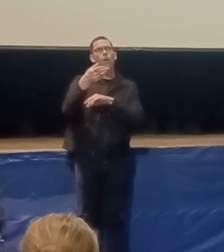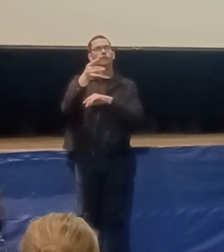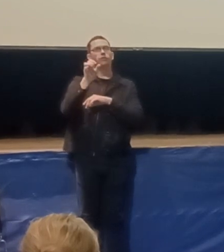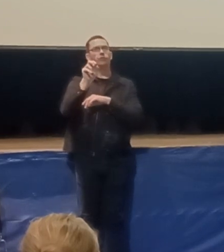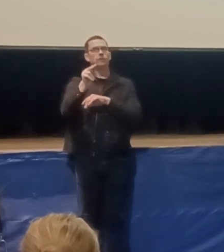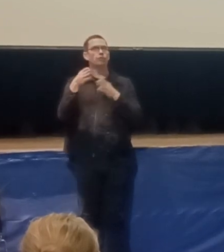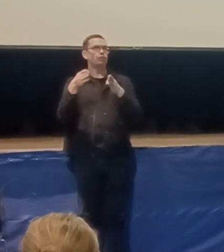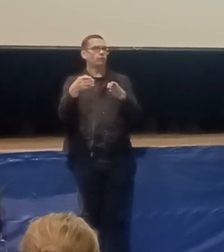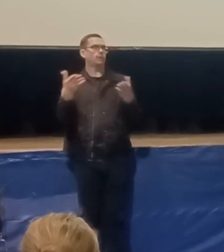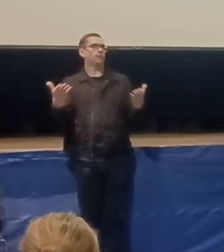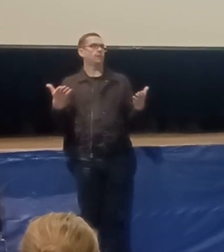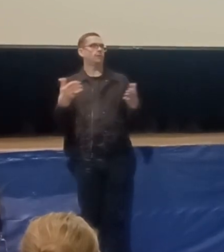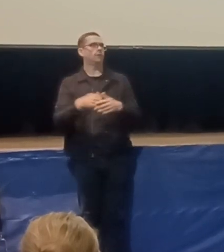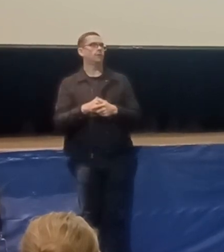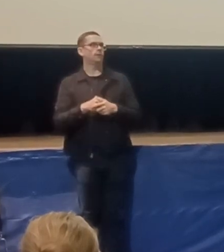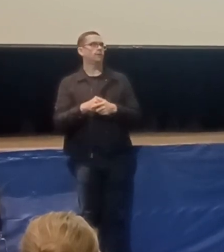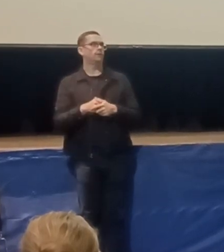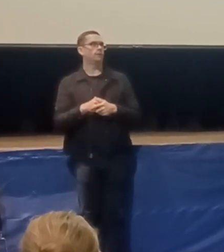So I